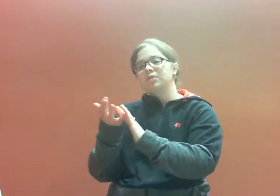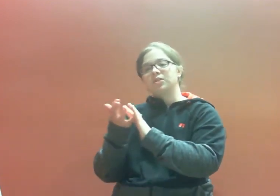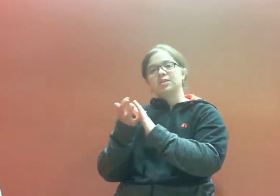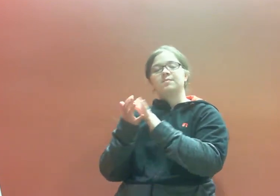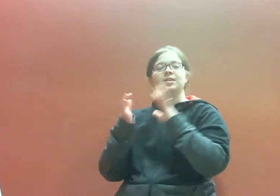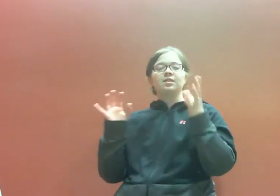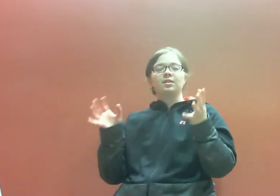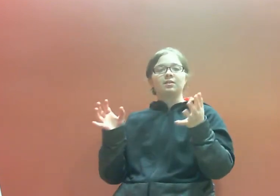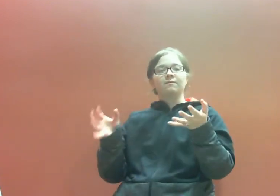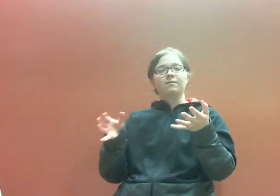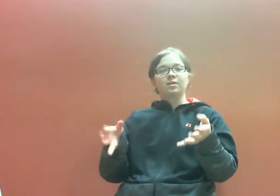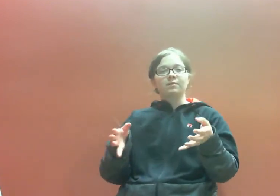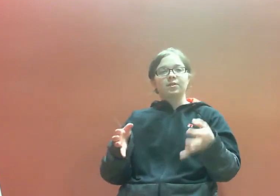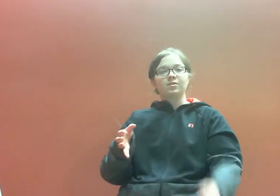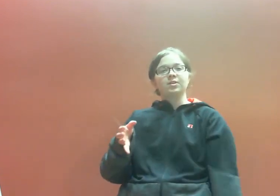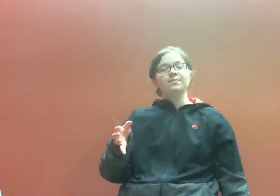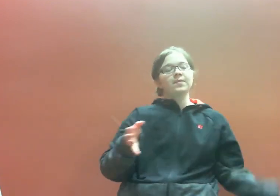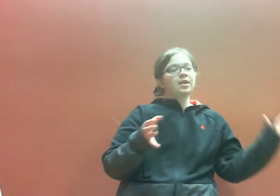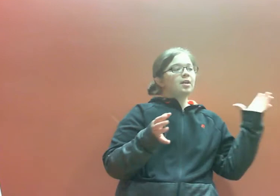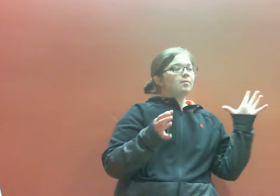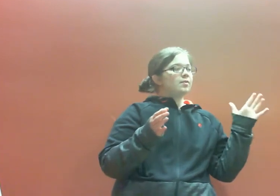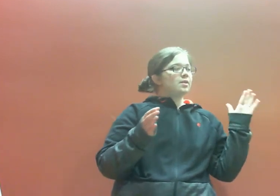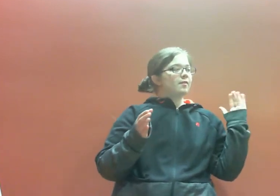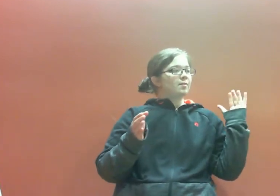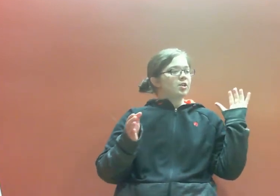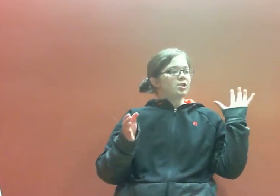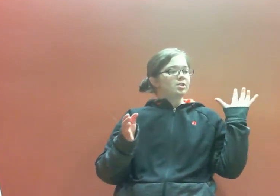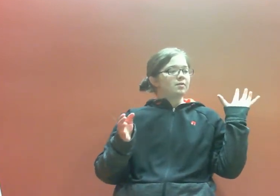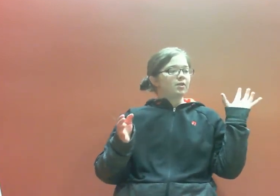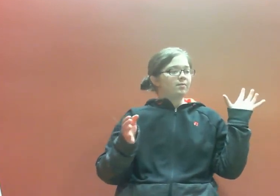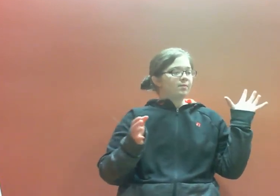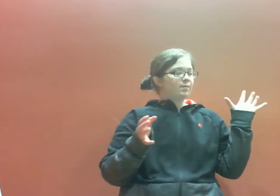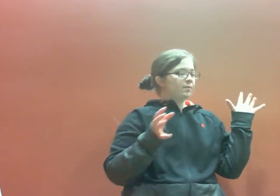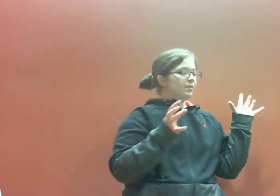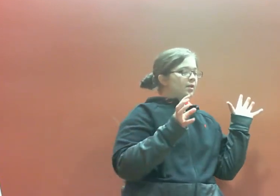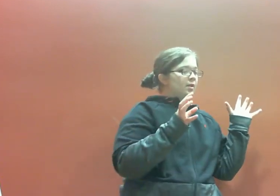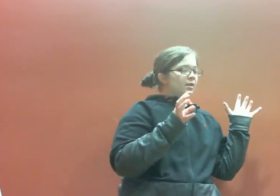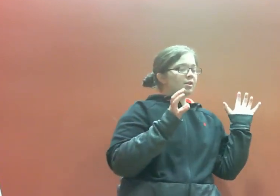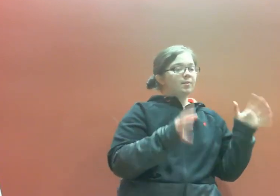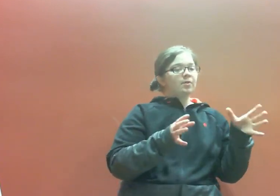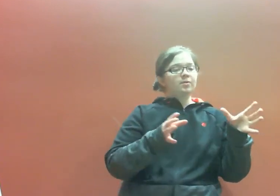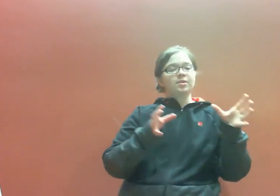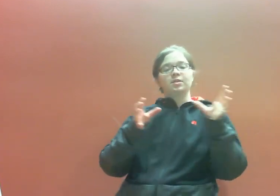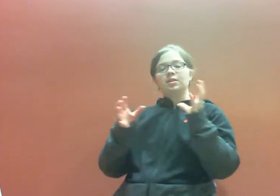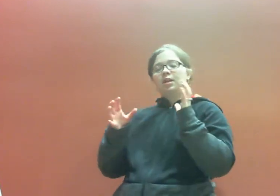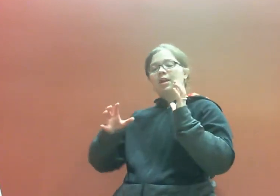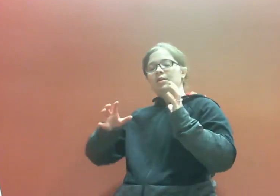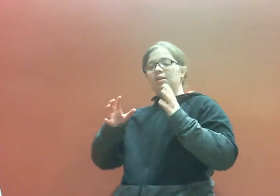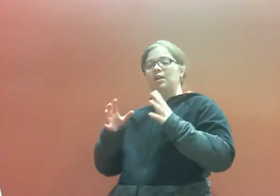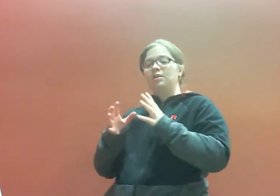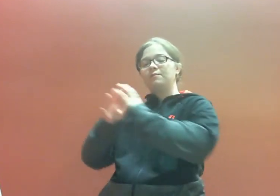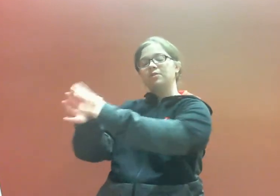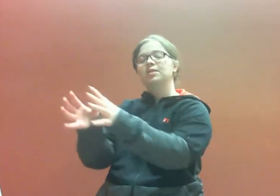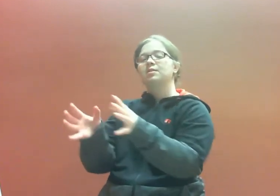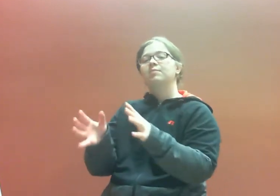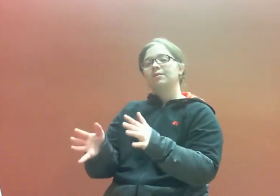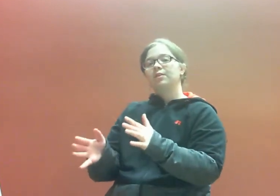is basically the diffuser. Moves the vibrations from the bones and kind of diffuses them evenly